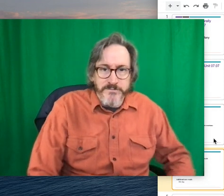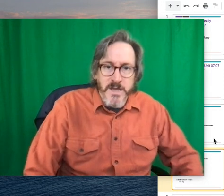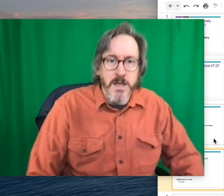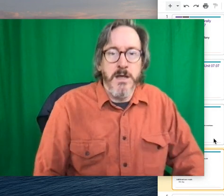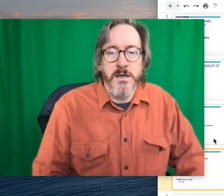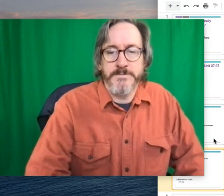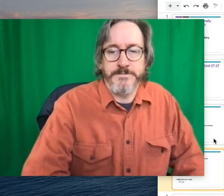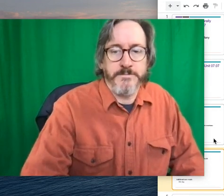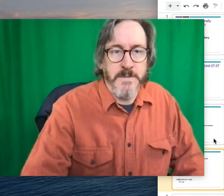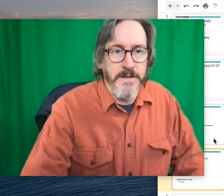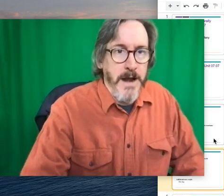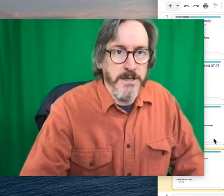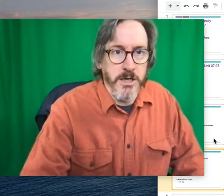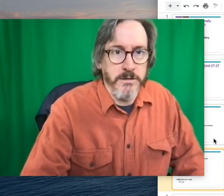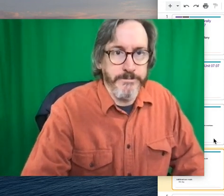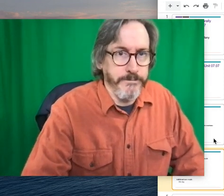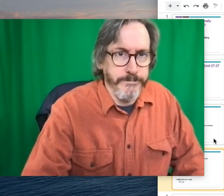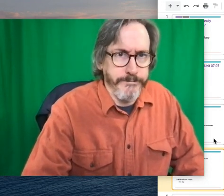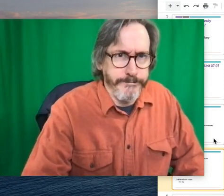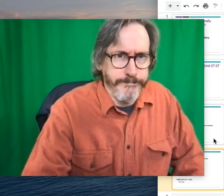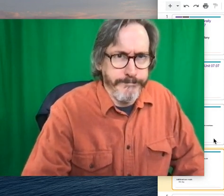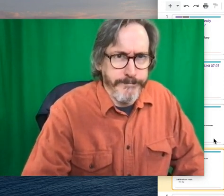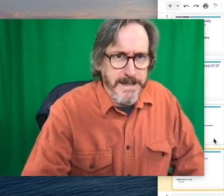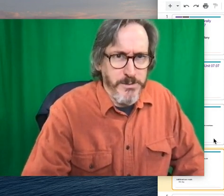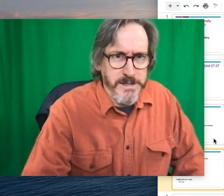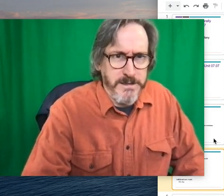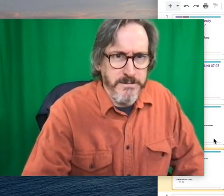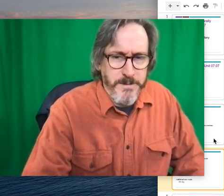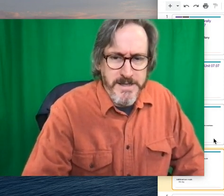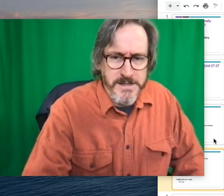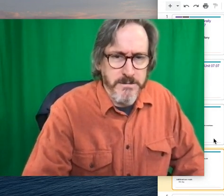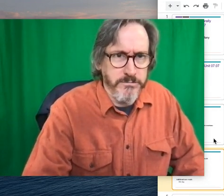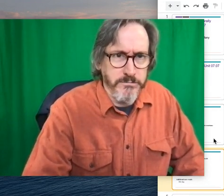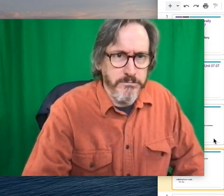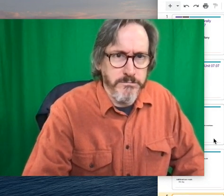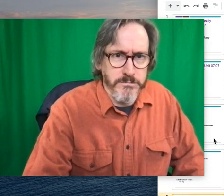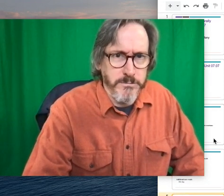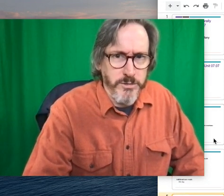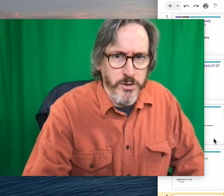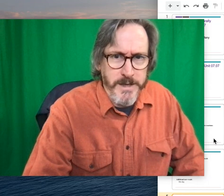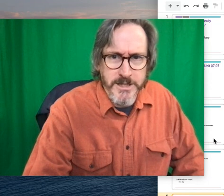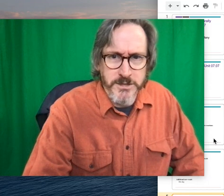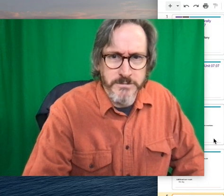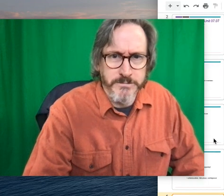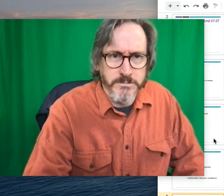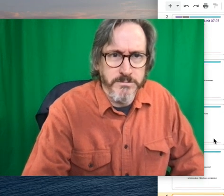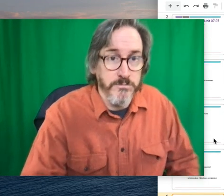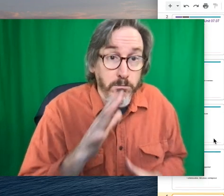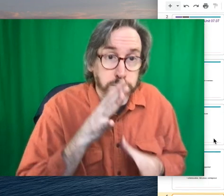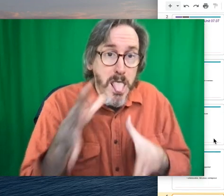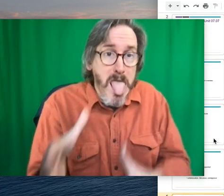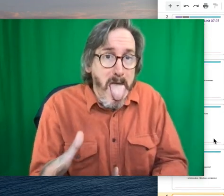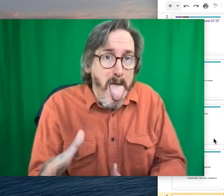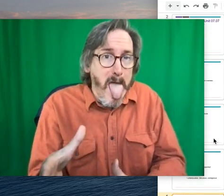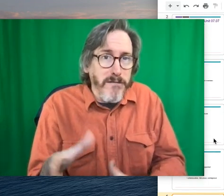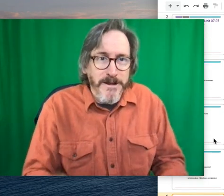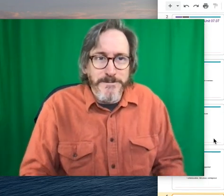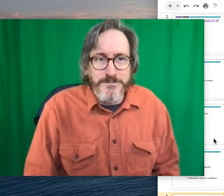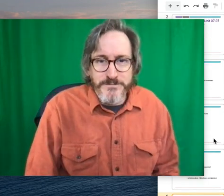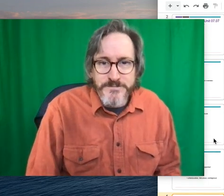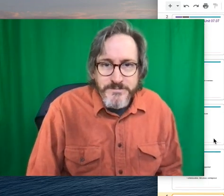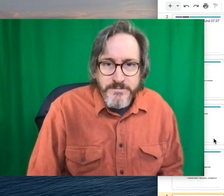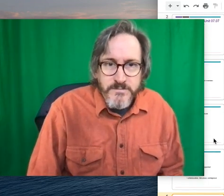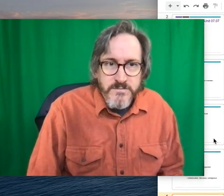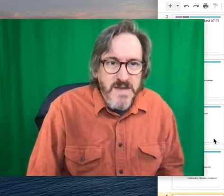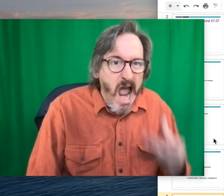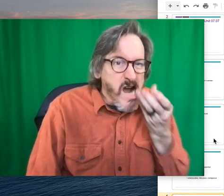right? And then hot dog, I suppose it depends on your reaction. Blah, right?